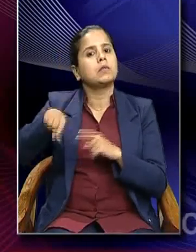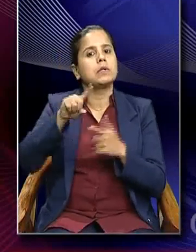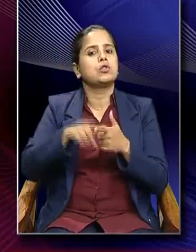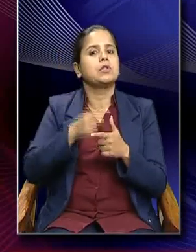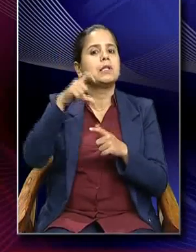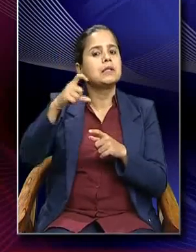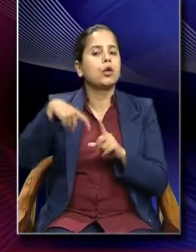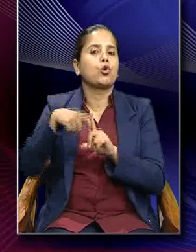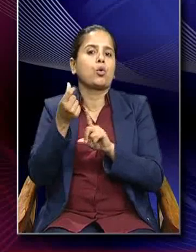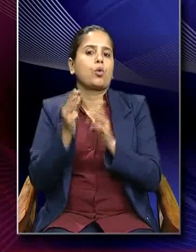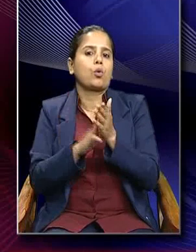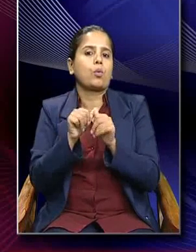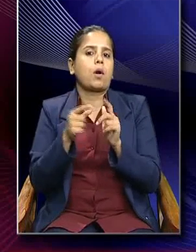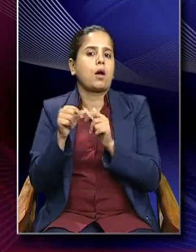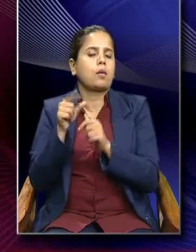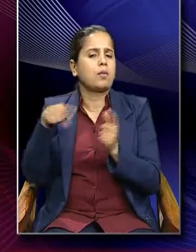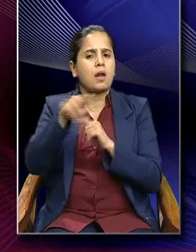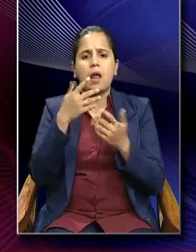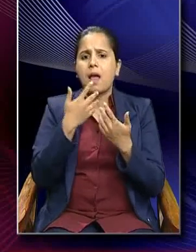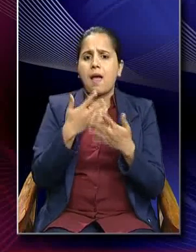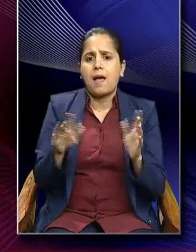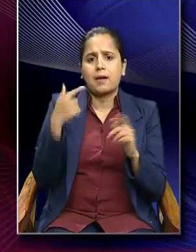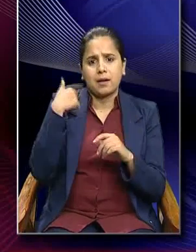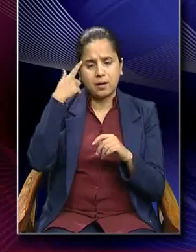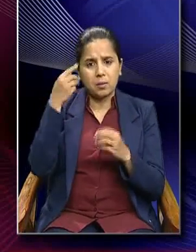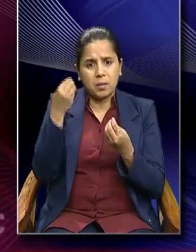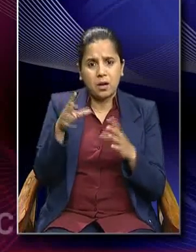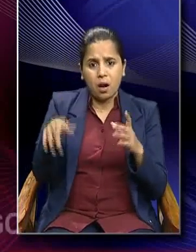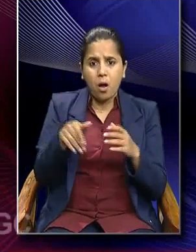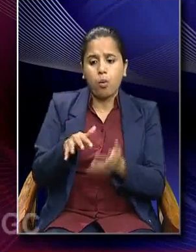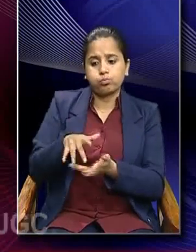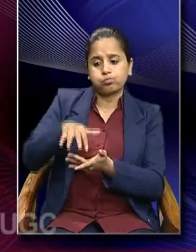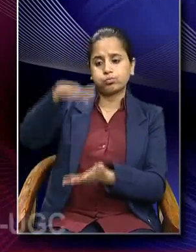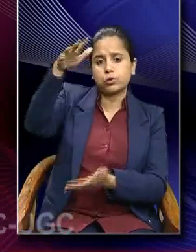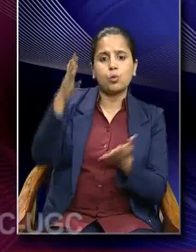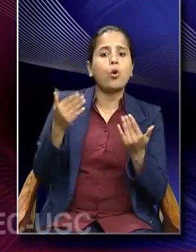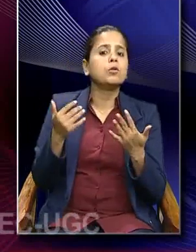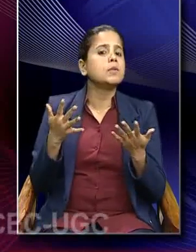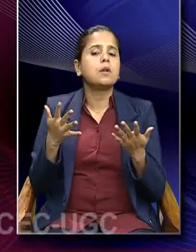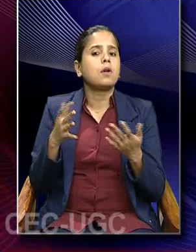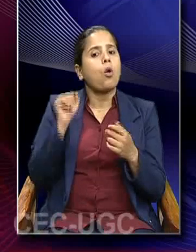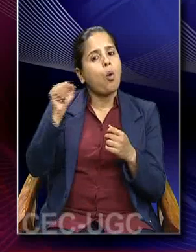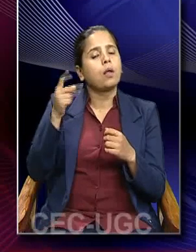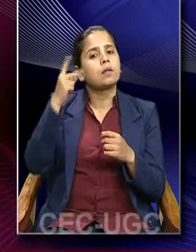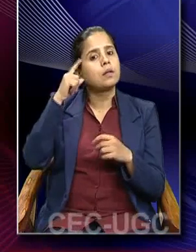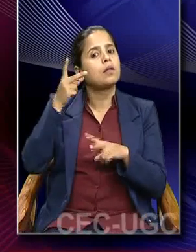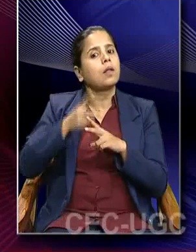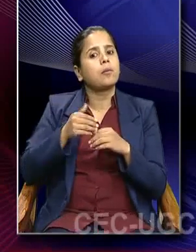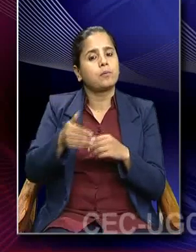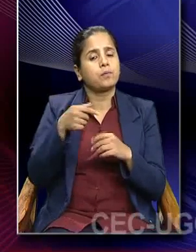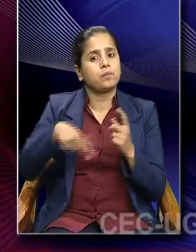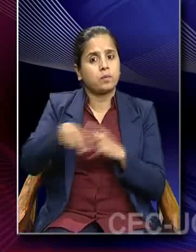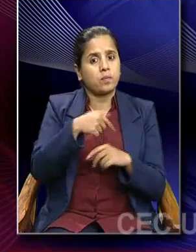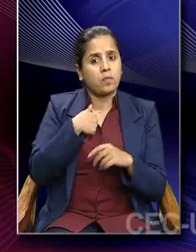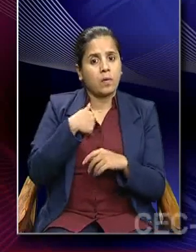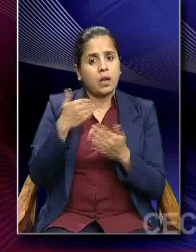Kumarappa thoughts, and leaving there is no room for accumulation. So conservation is the conscious